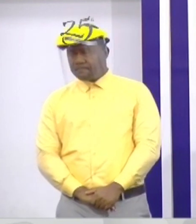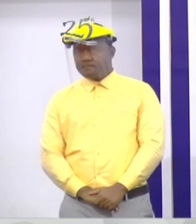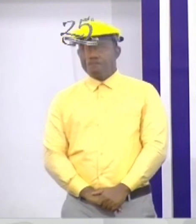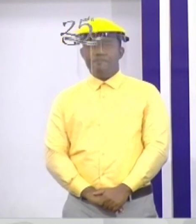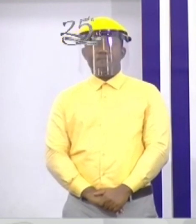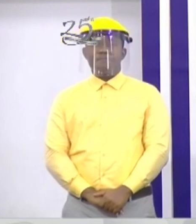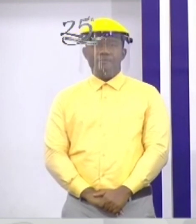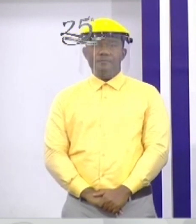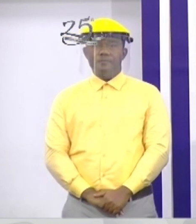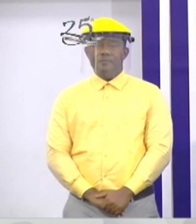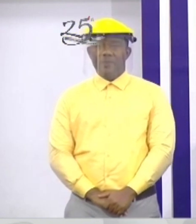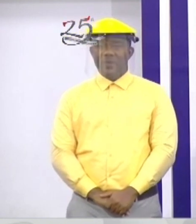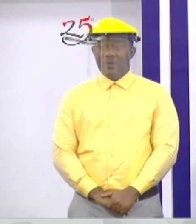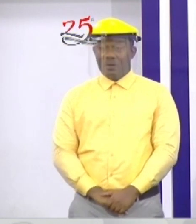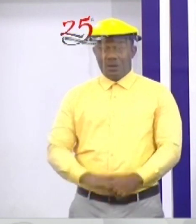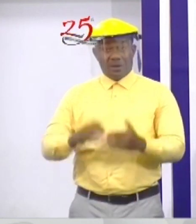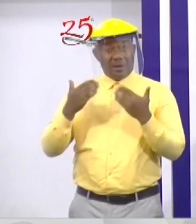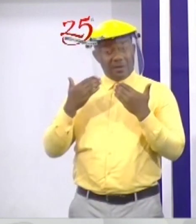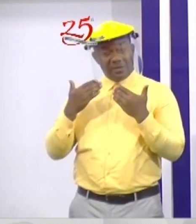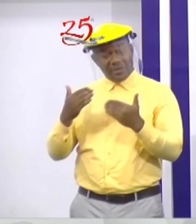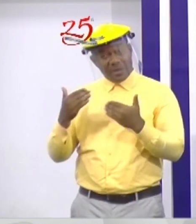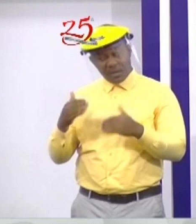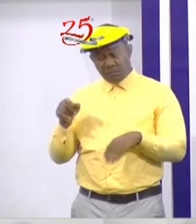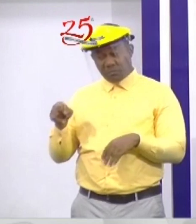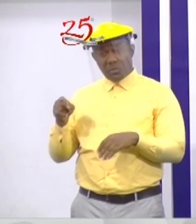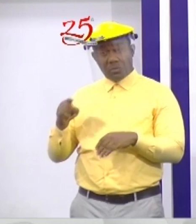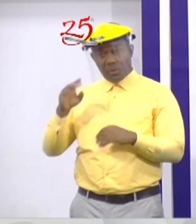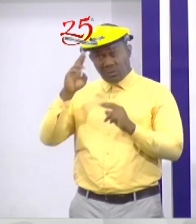Thank you very much, Honorable Minister.